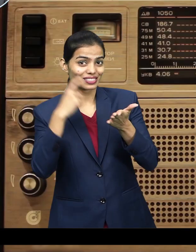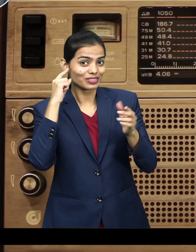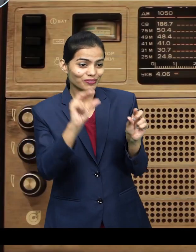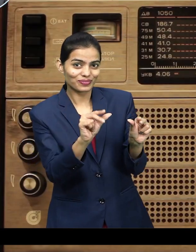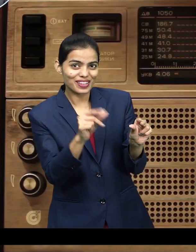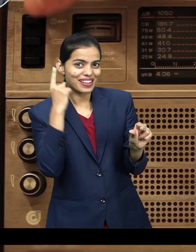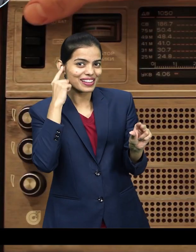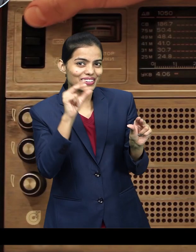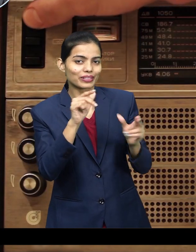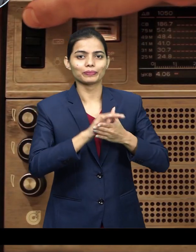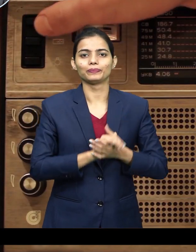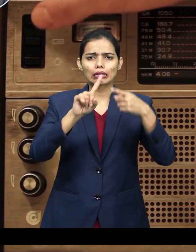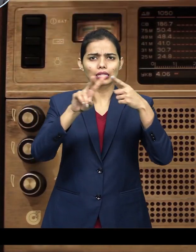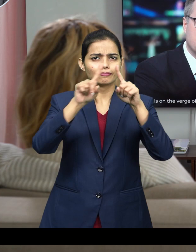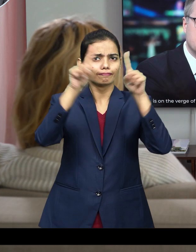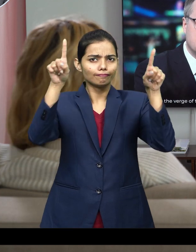radio,